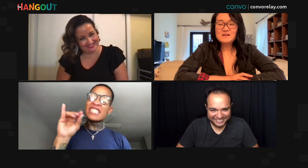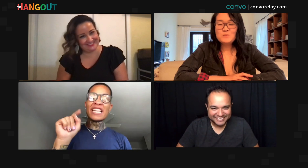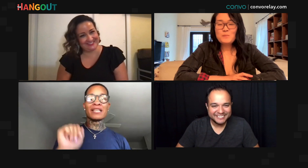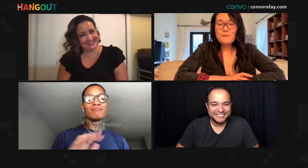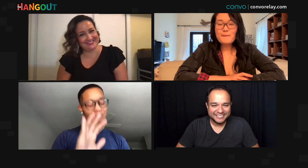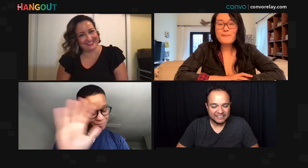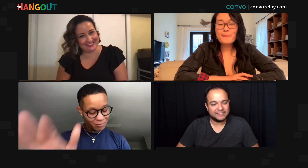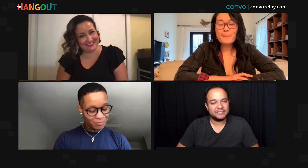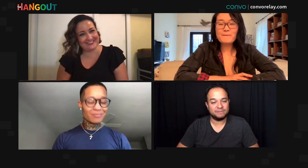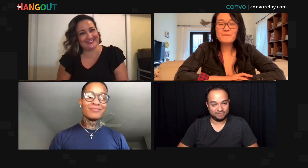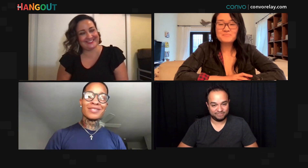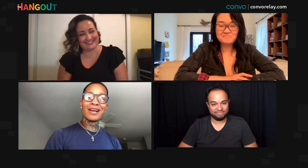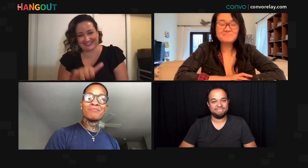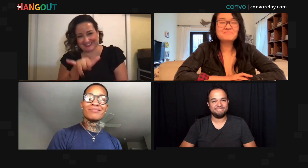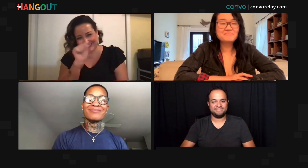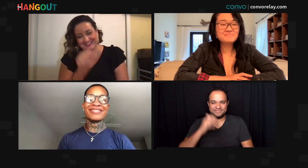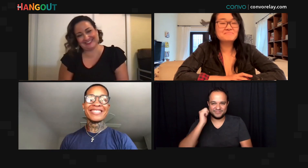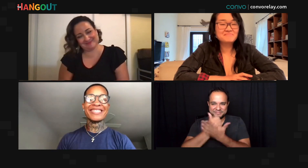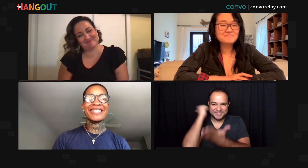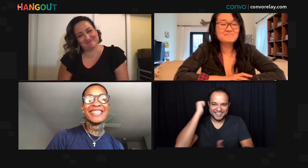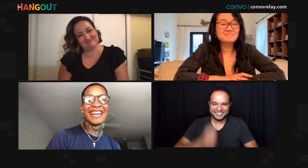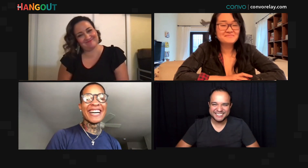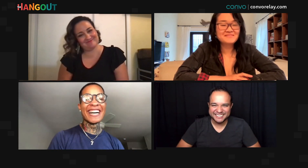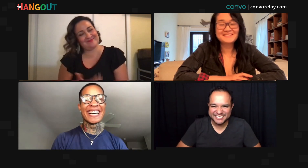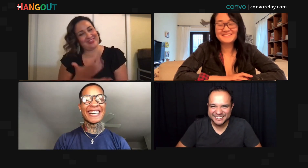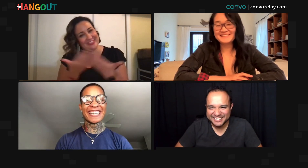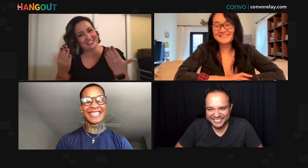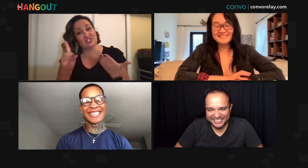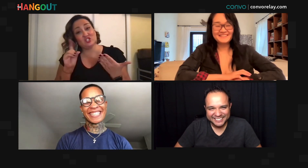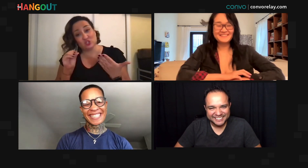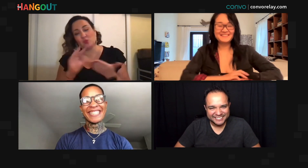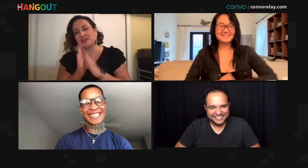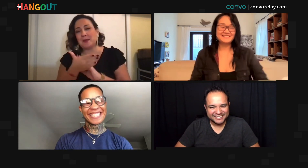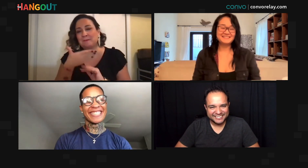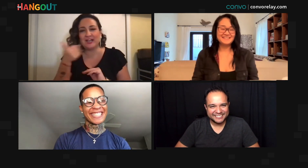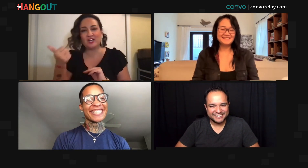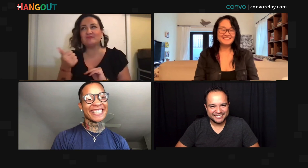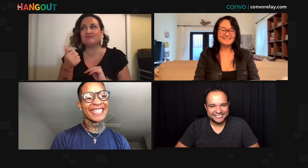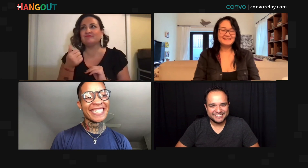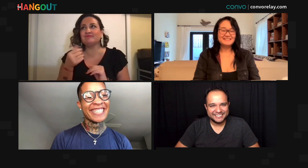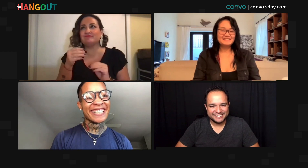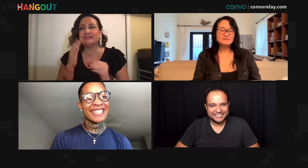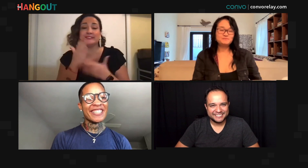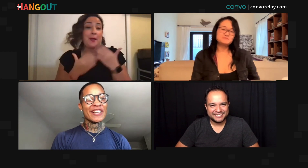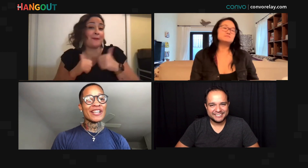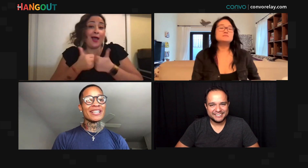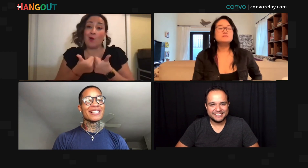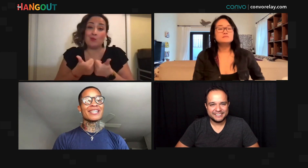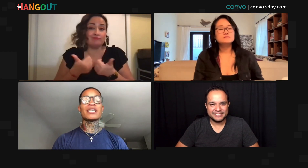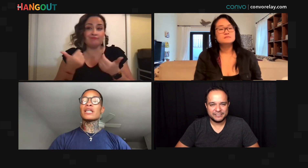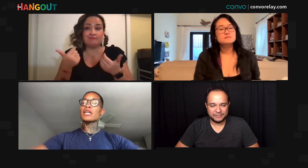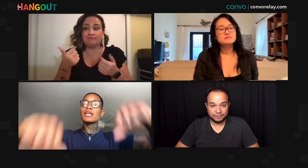things that you've done. And you could finally say, I did it. I did it. This is Melissa. Things do get